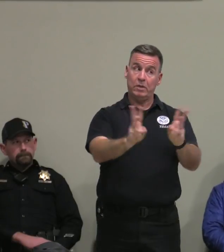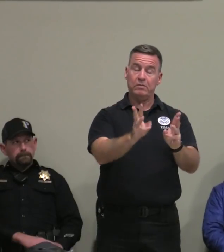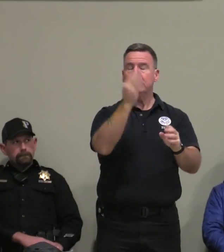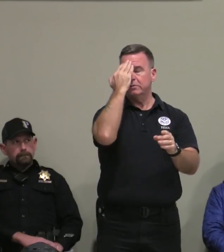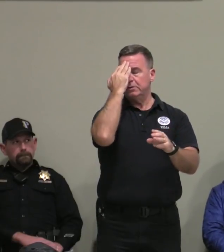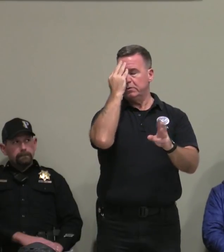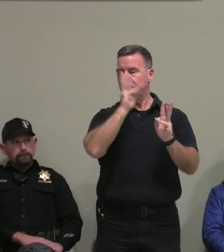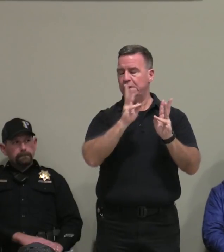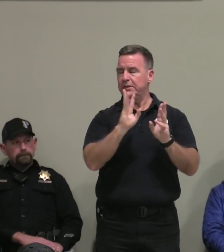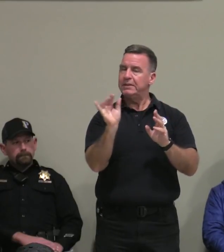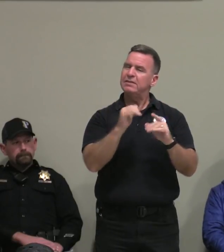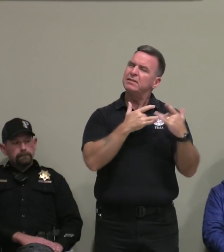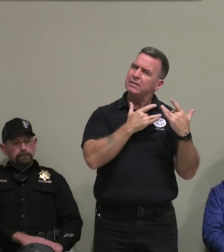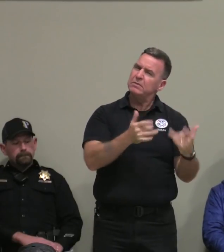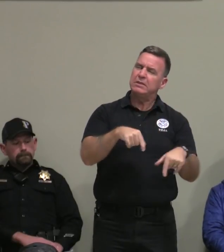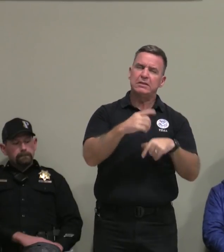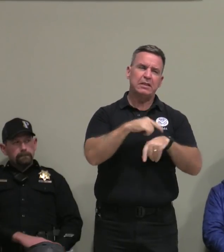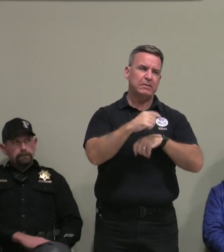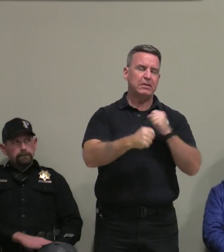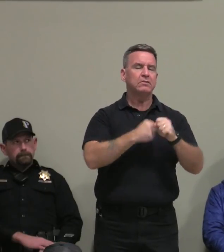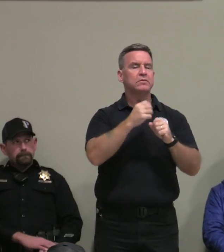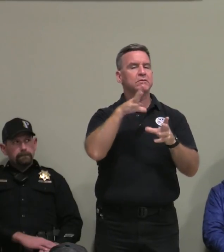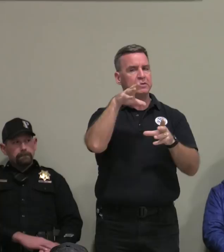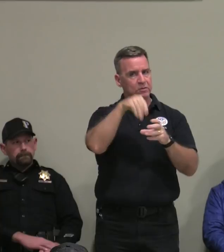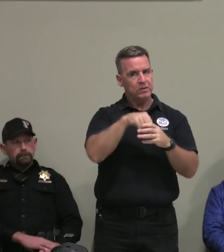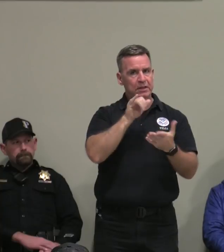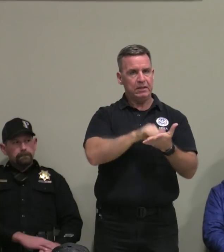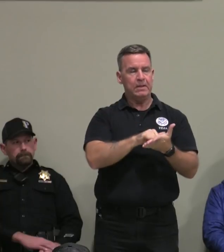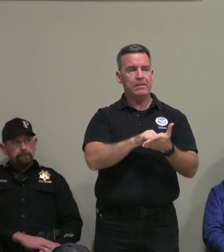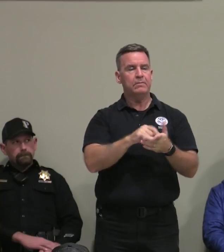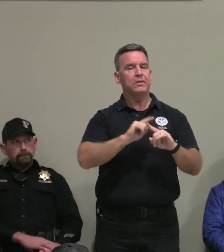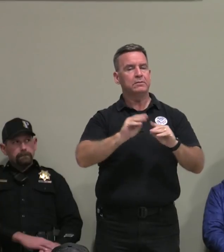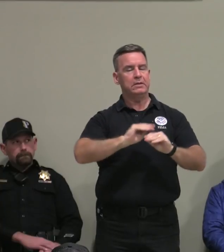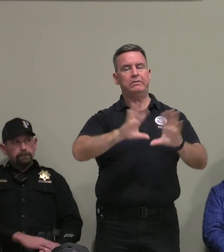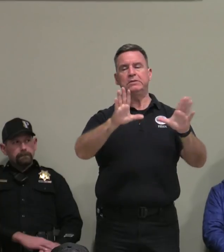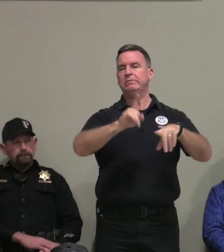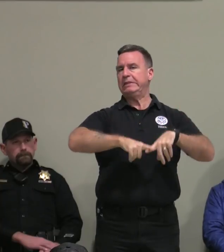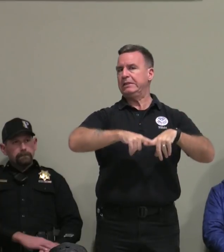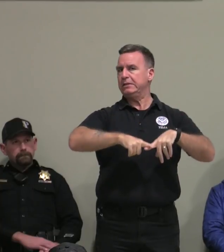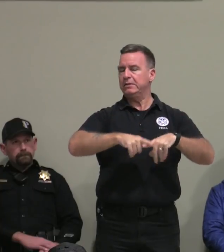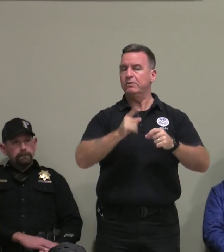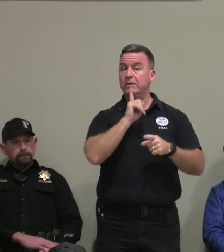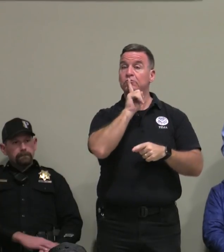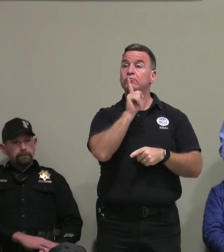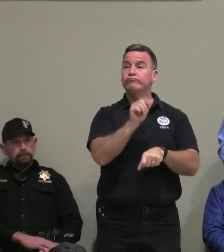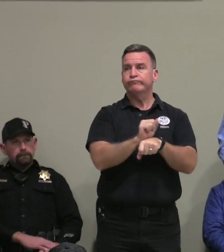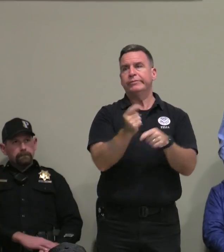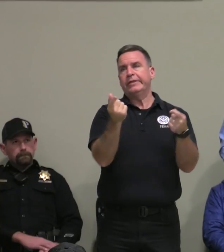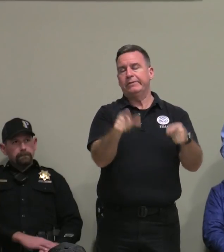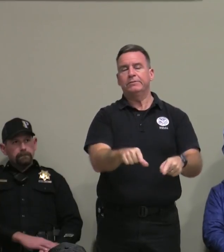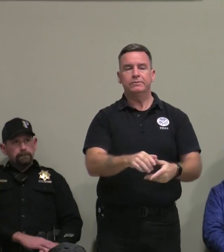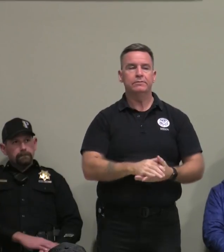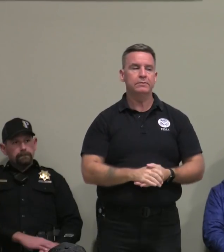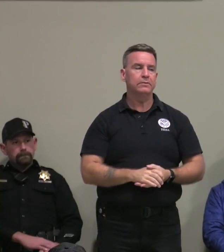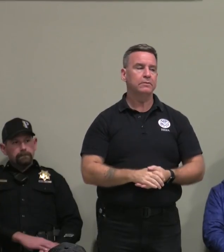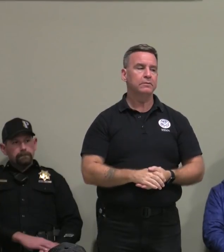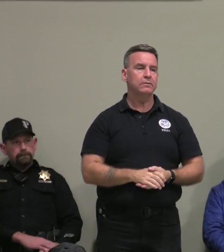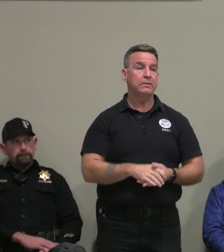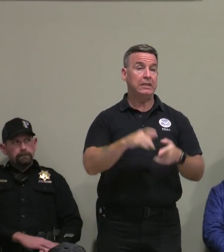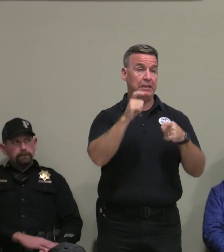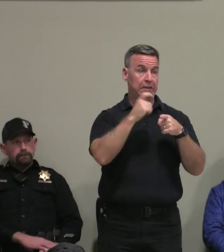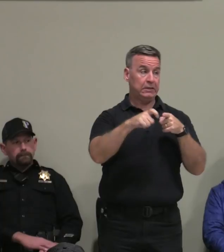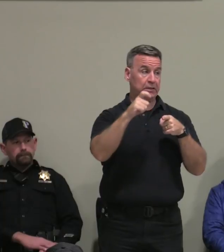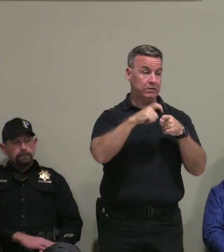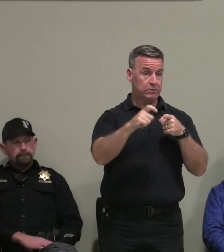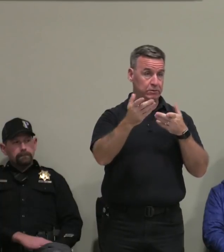what the weather is typically like this time of year, so we've factored that in. But obviously it will be dependent on what actually comes. For electric